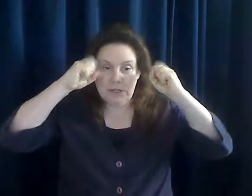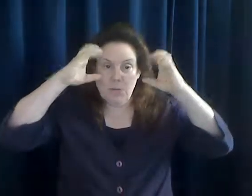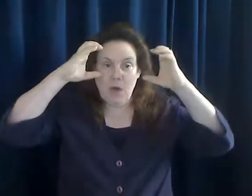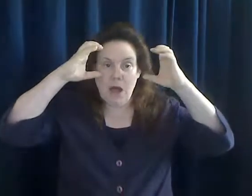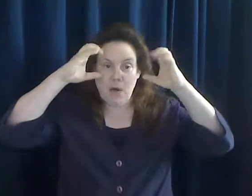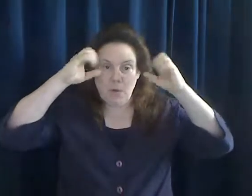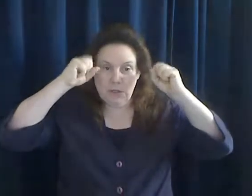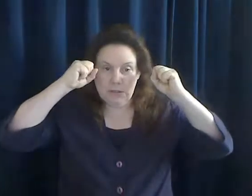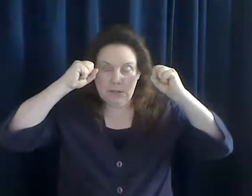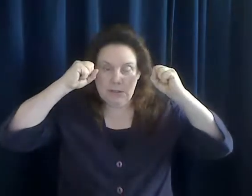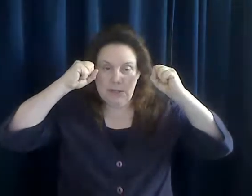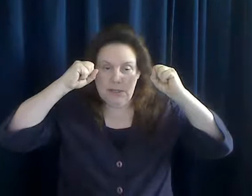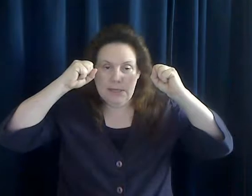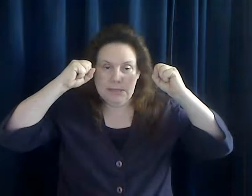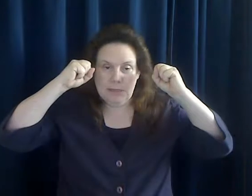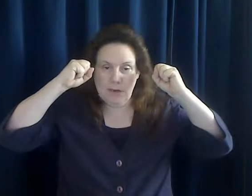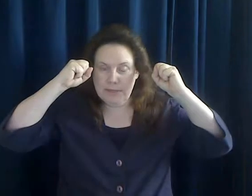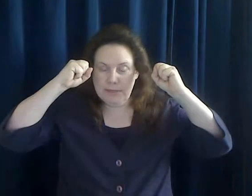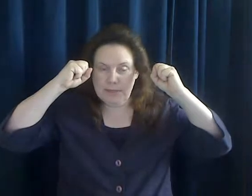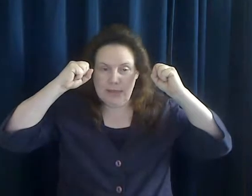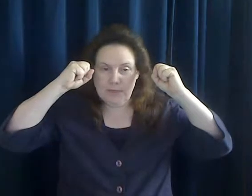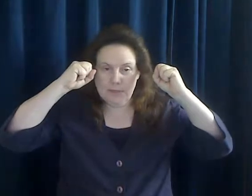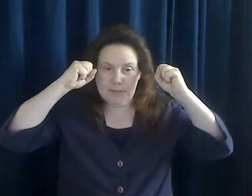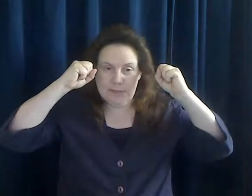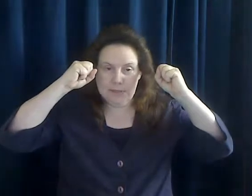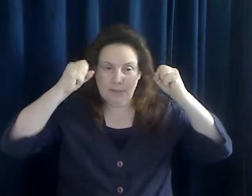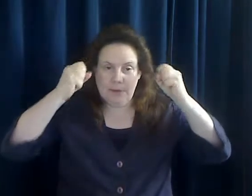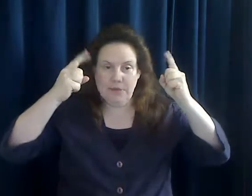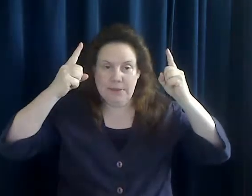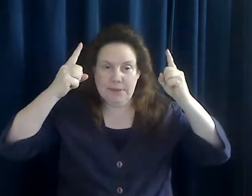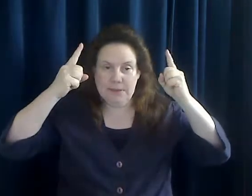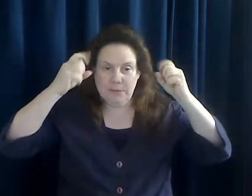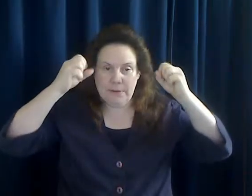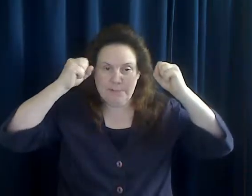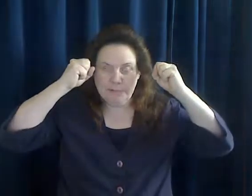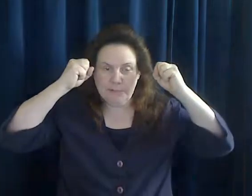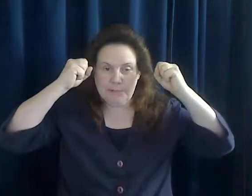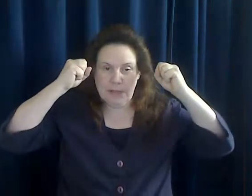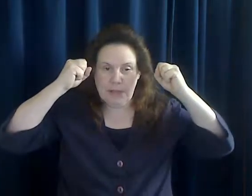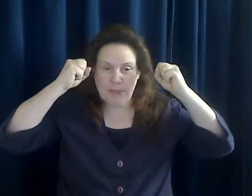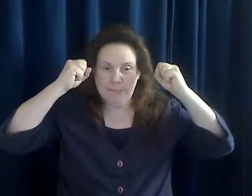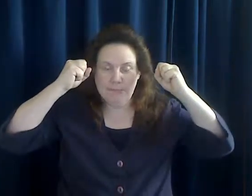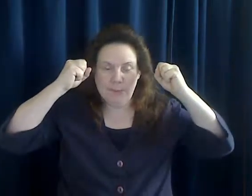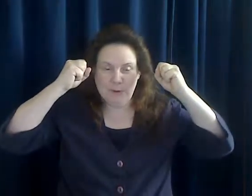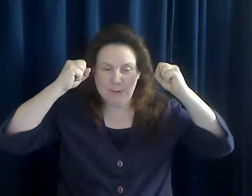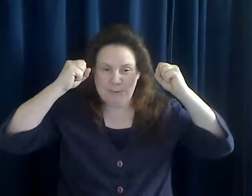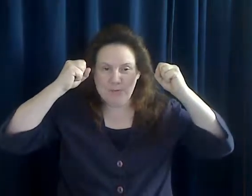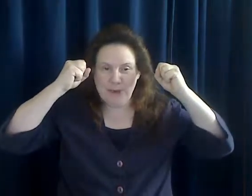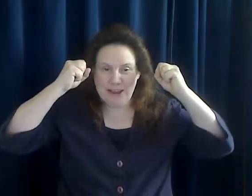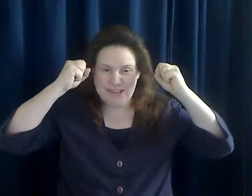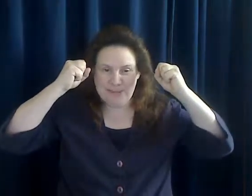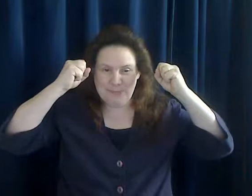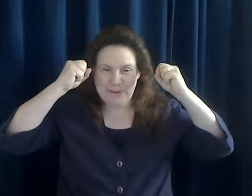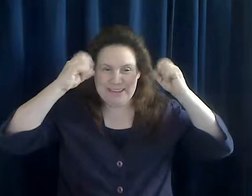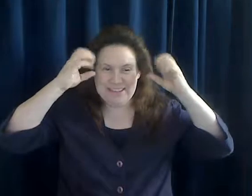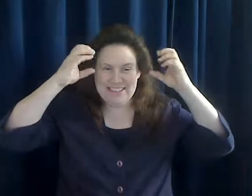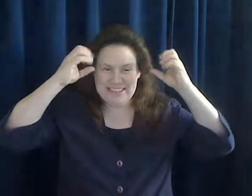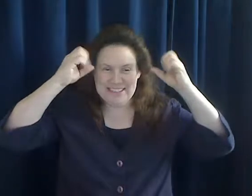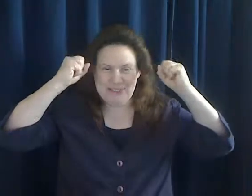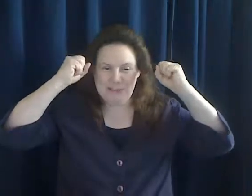Wow. So I'm going to have you do this one rather than this one. Both would be right, but this is just a